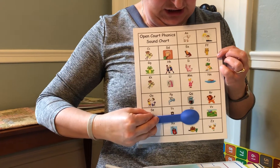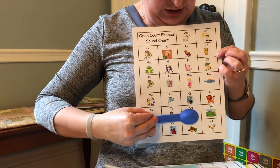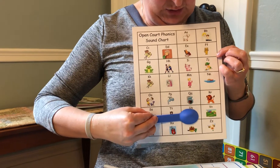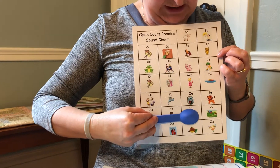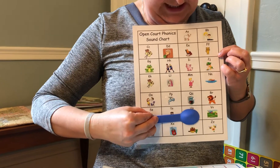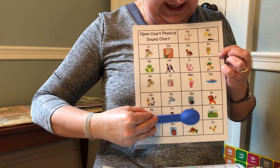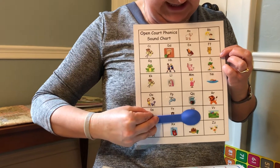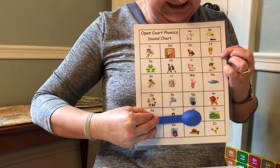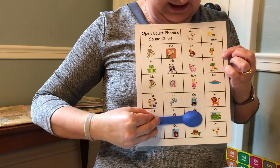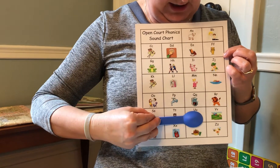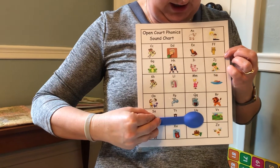U says